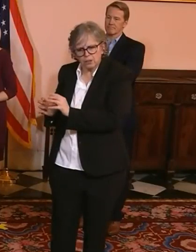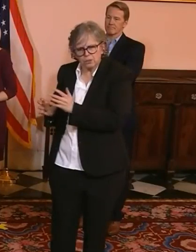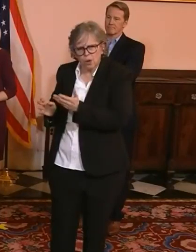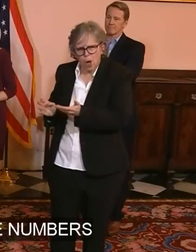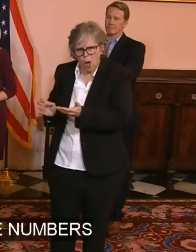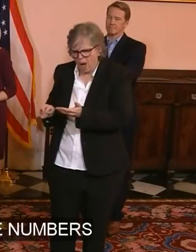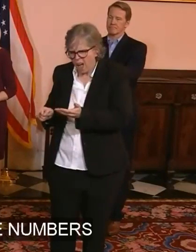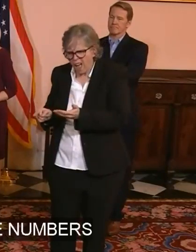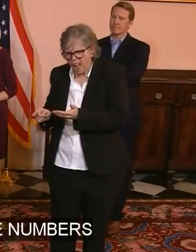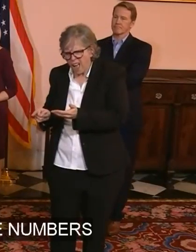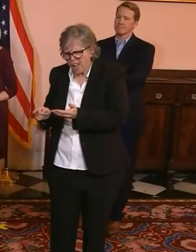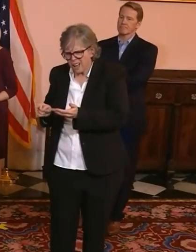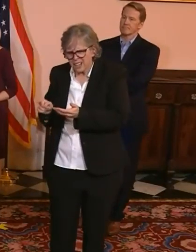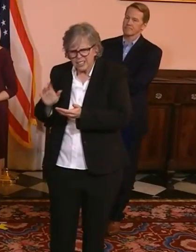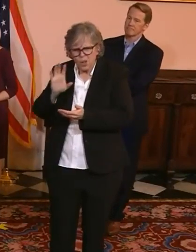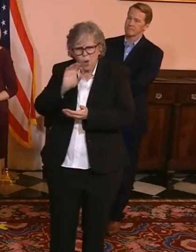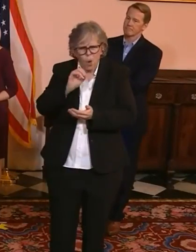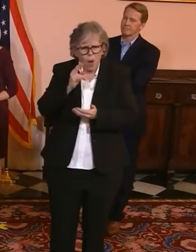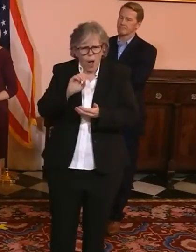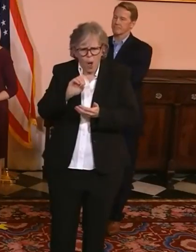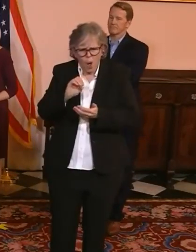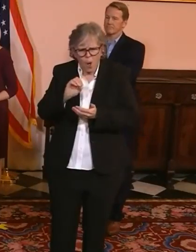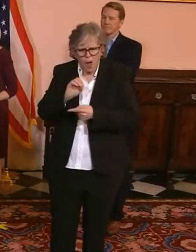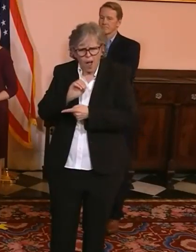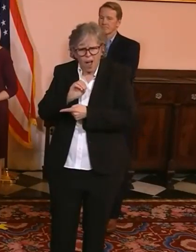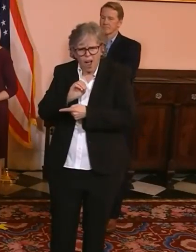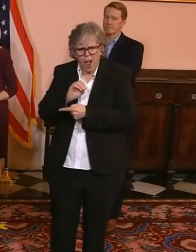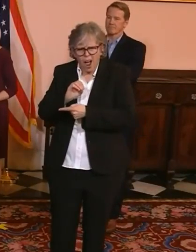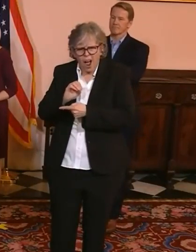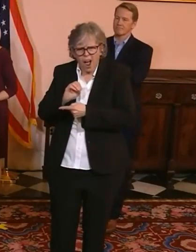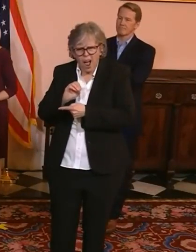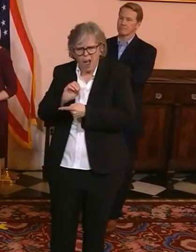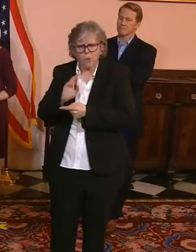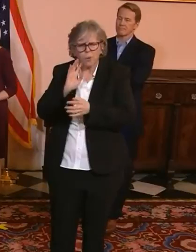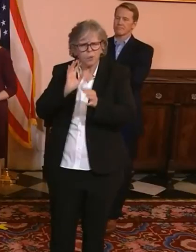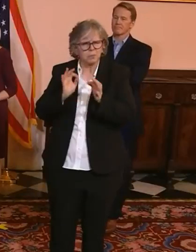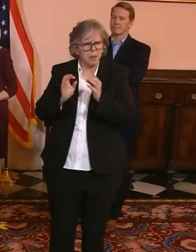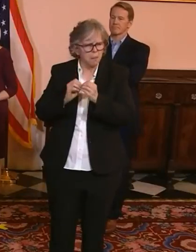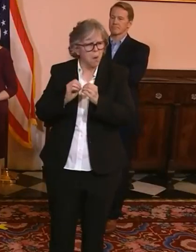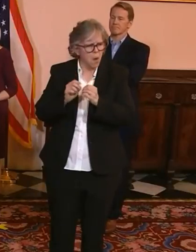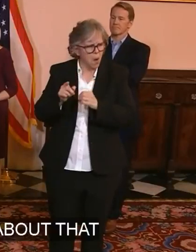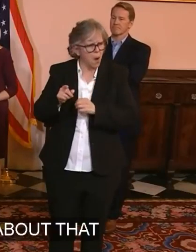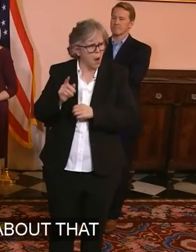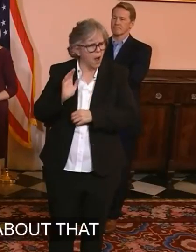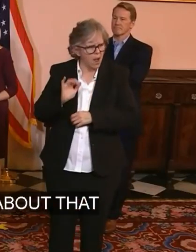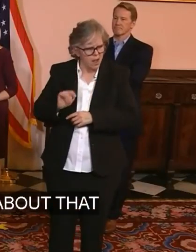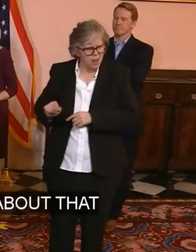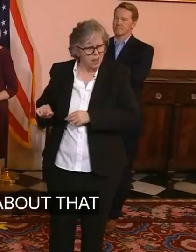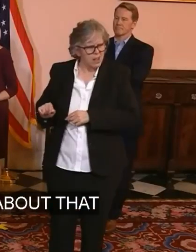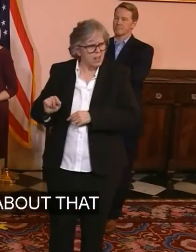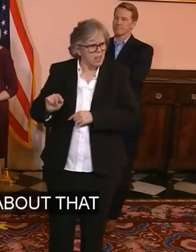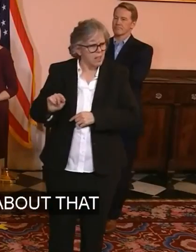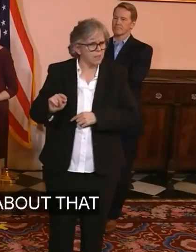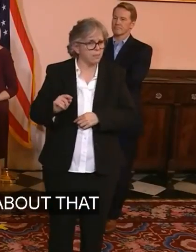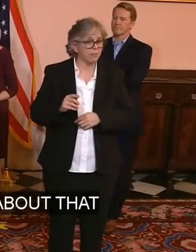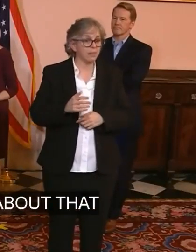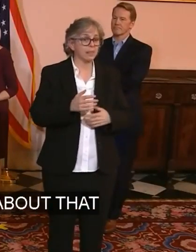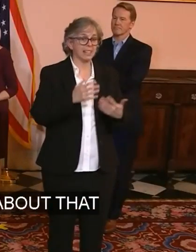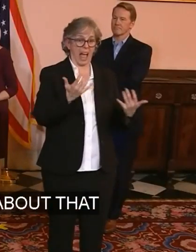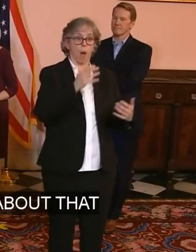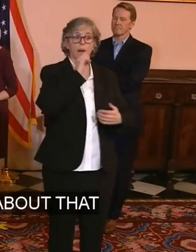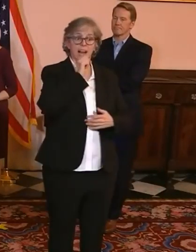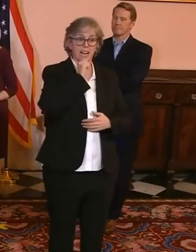will tell you more about that in a minute. Our age range now, and please understand, it is from 2 years of